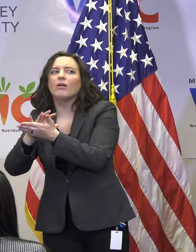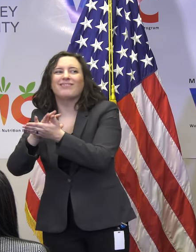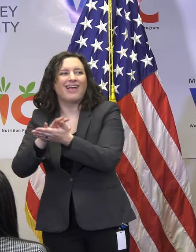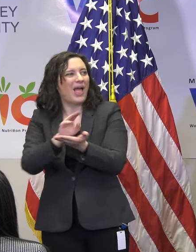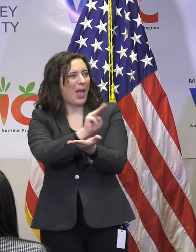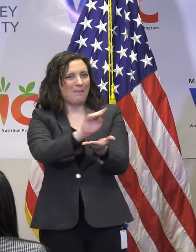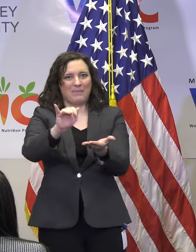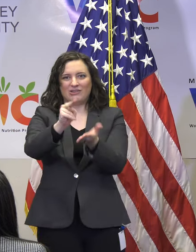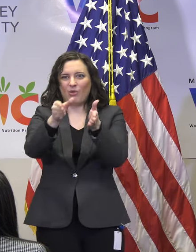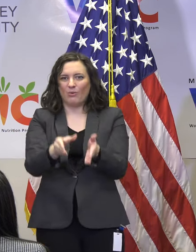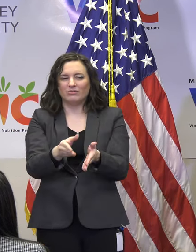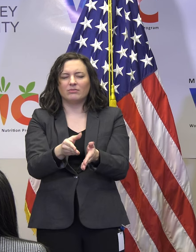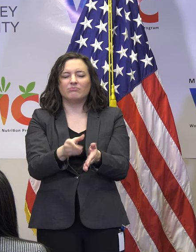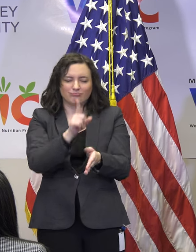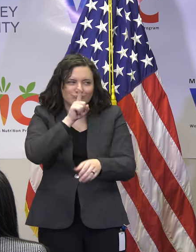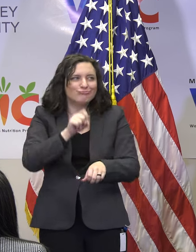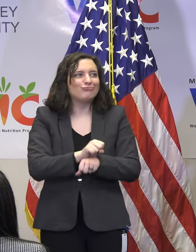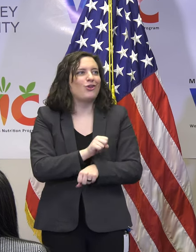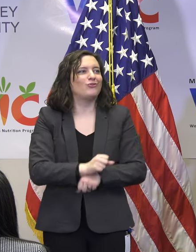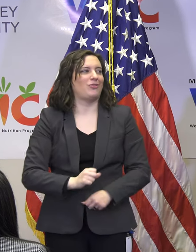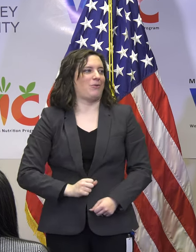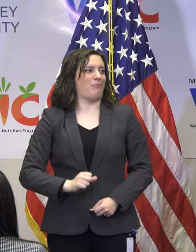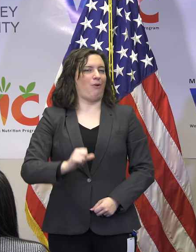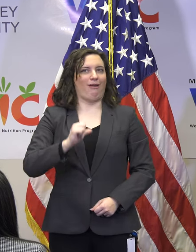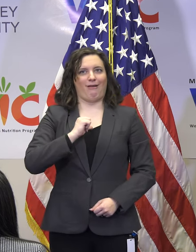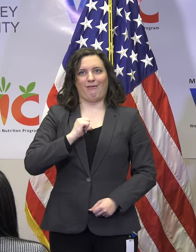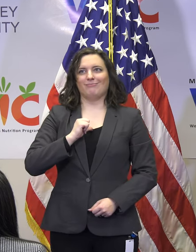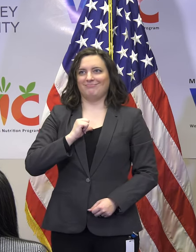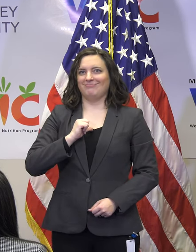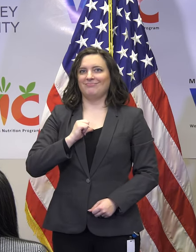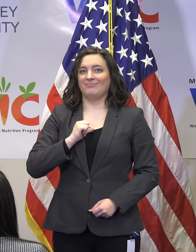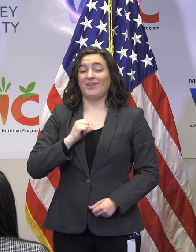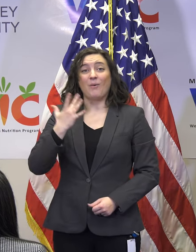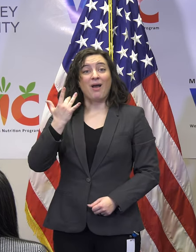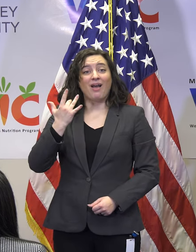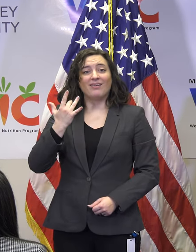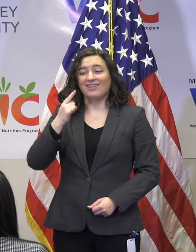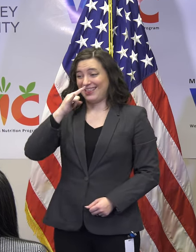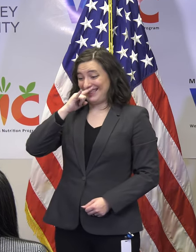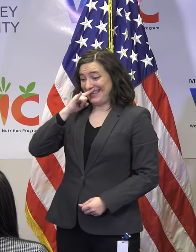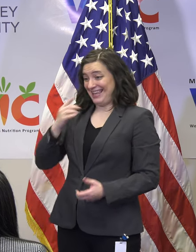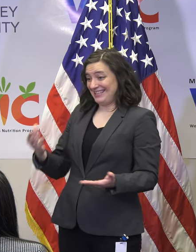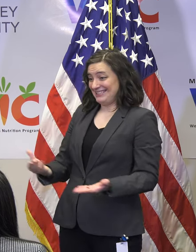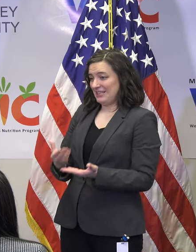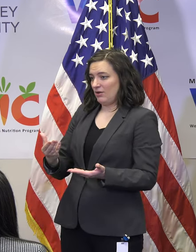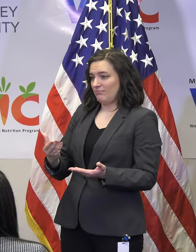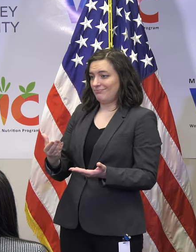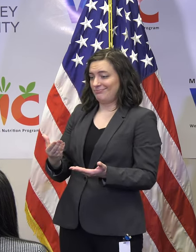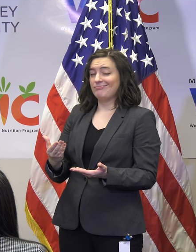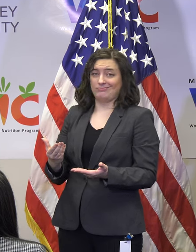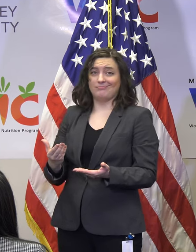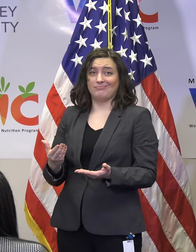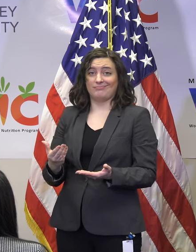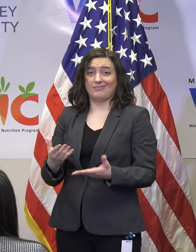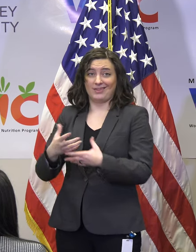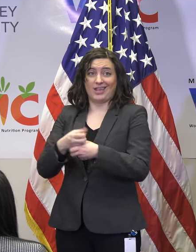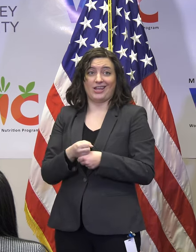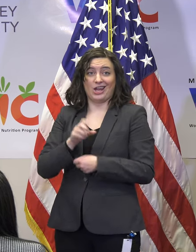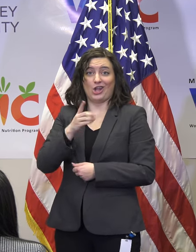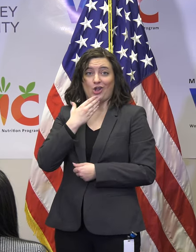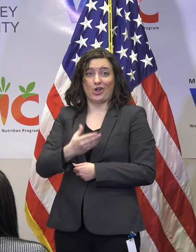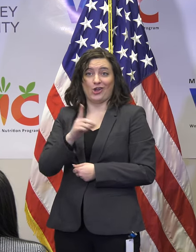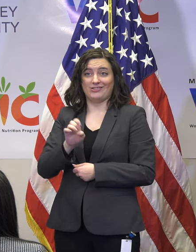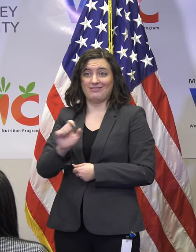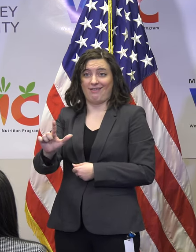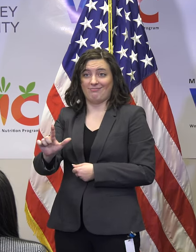are working in this space, because kids up here are getting a better deal than in many, many other states. And